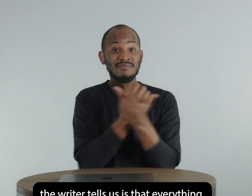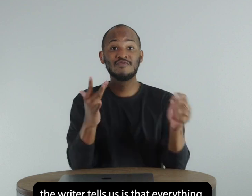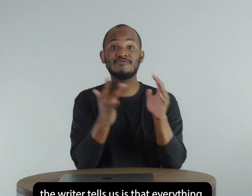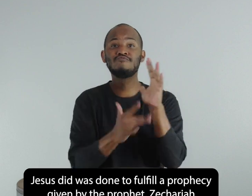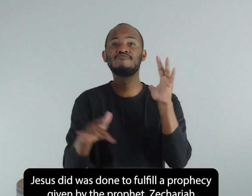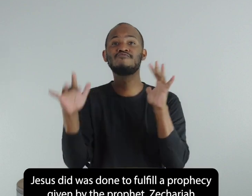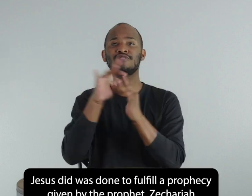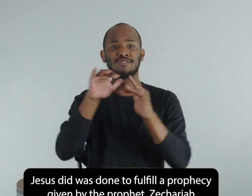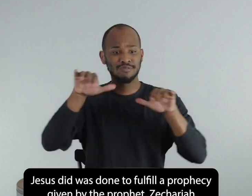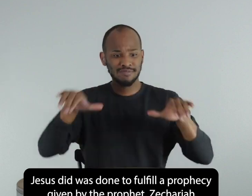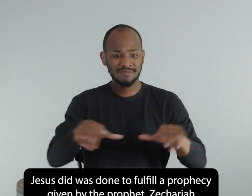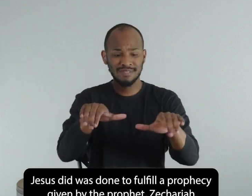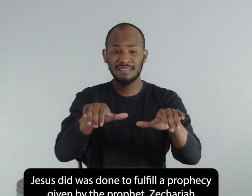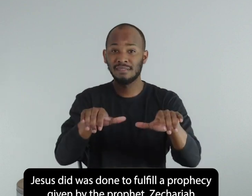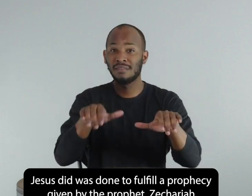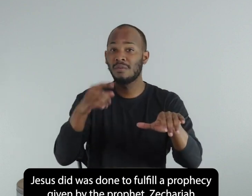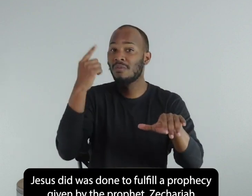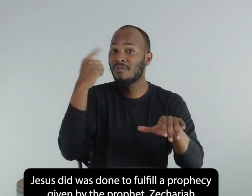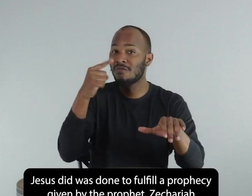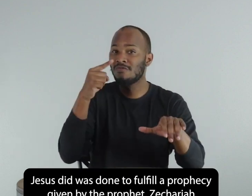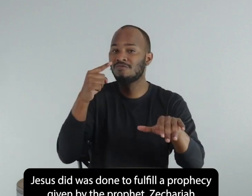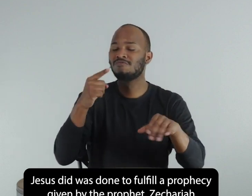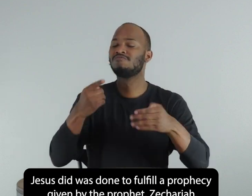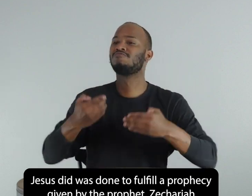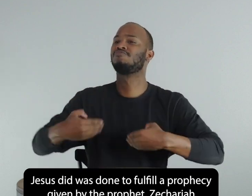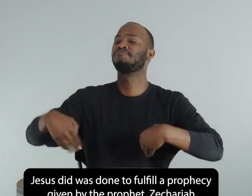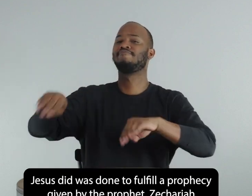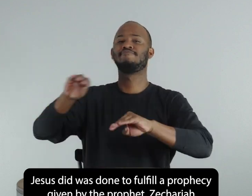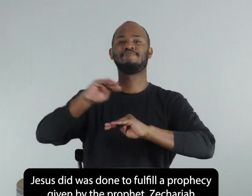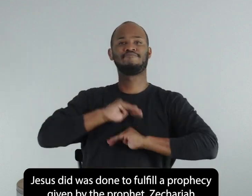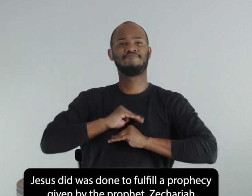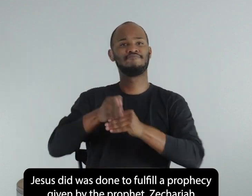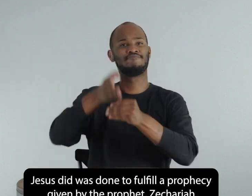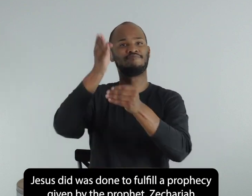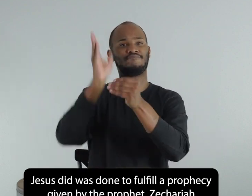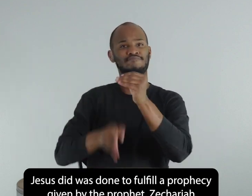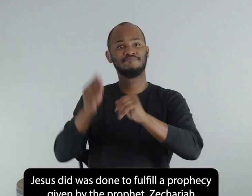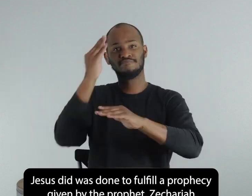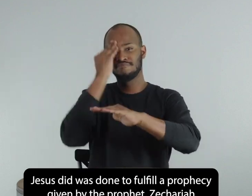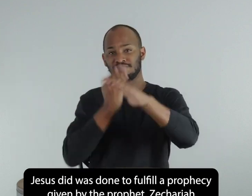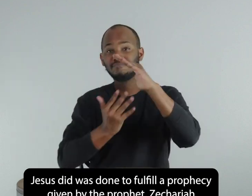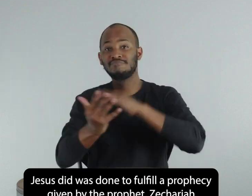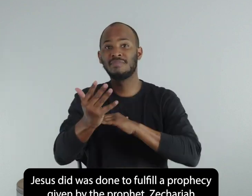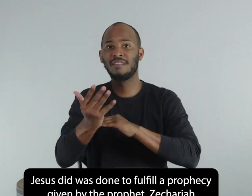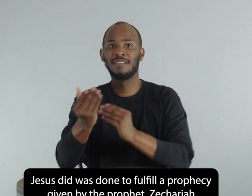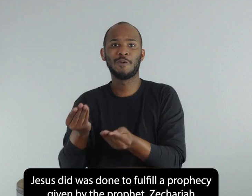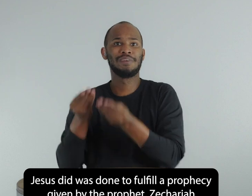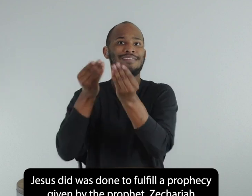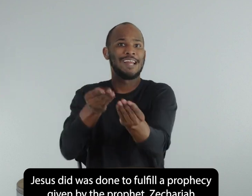everything Jesus did was done to fulfill a prophecy given by the prophet